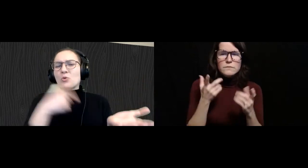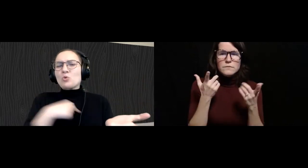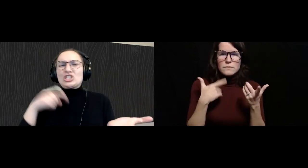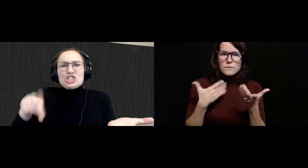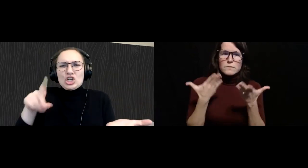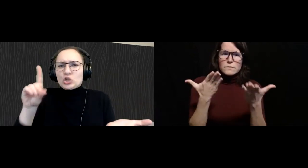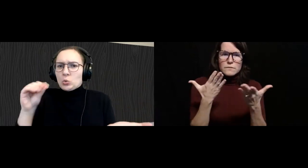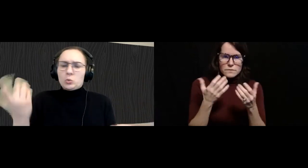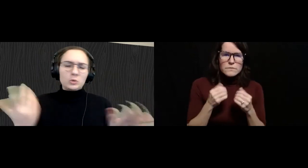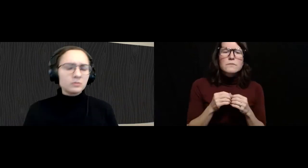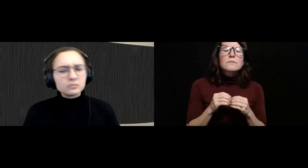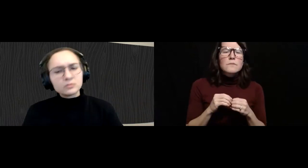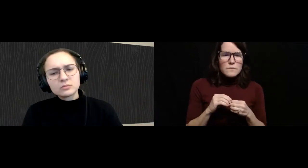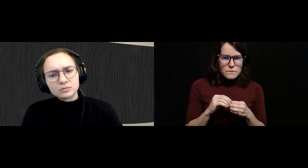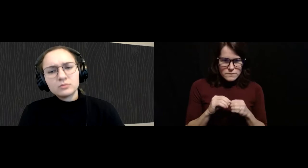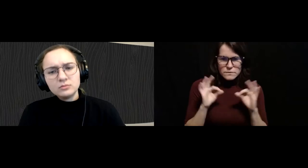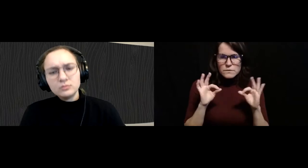with deafblind, something that we should do?